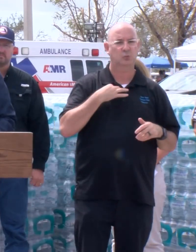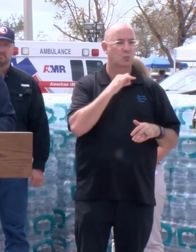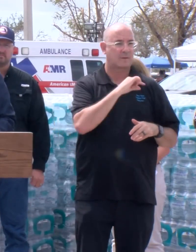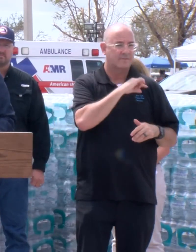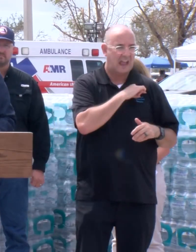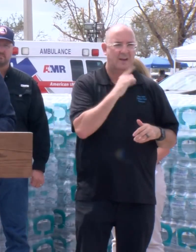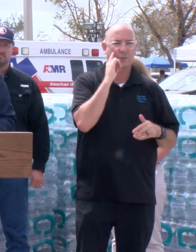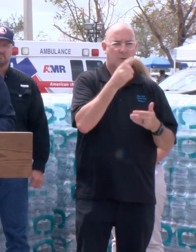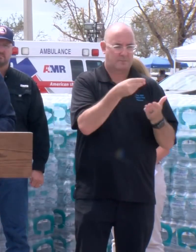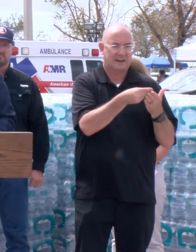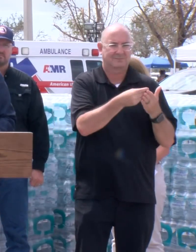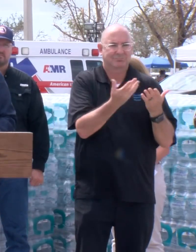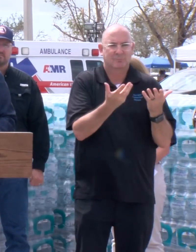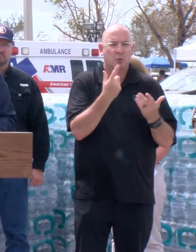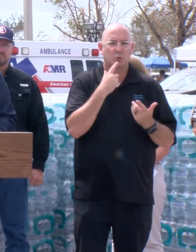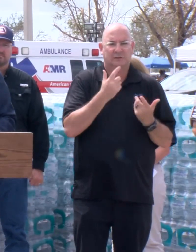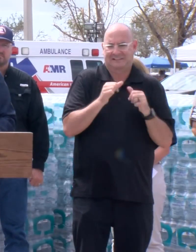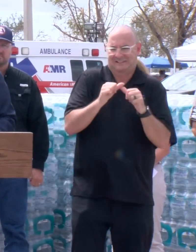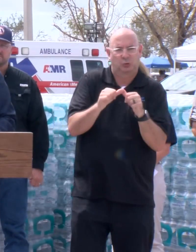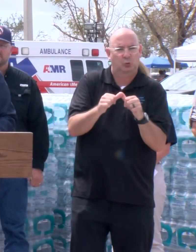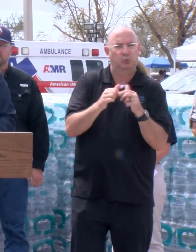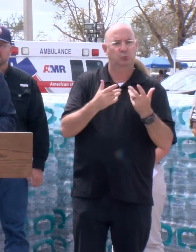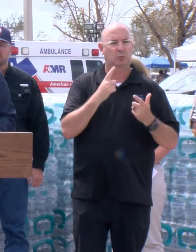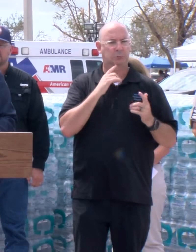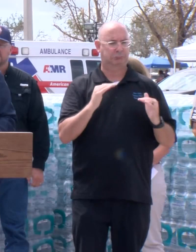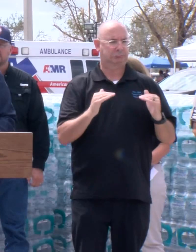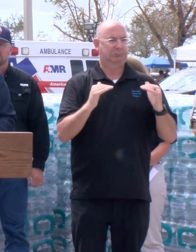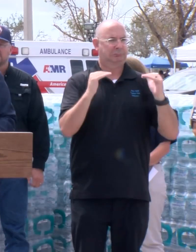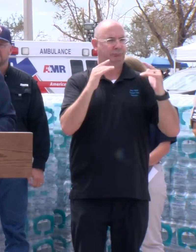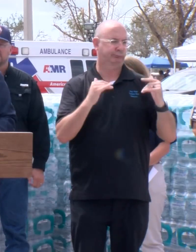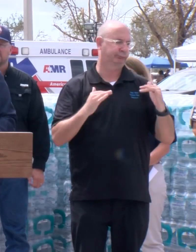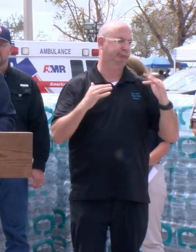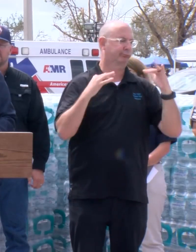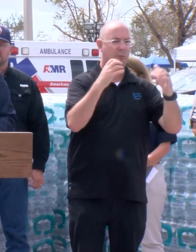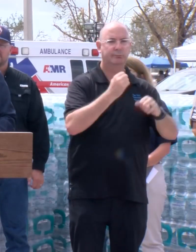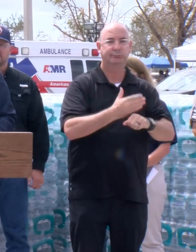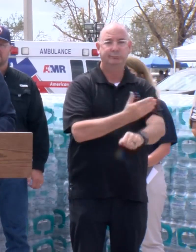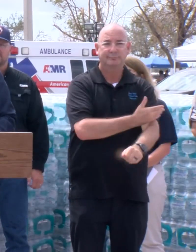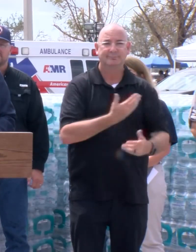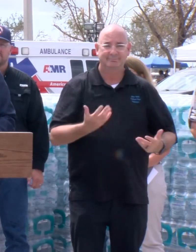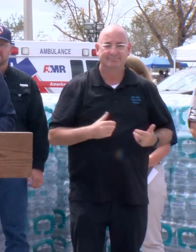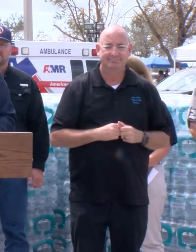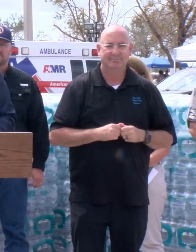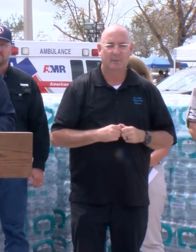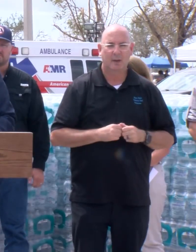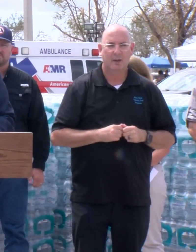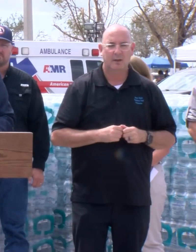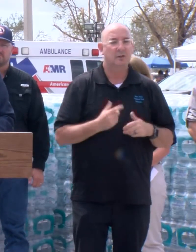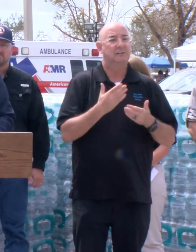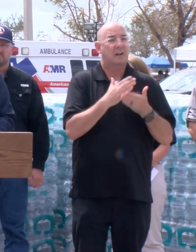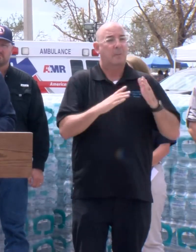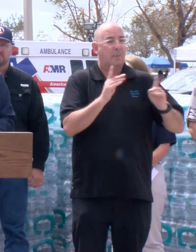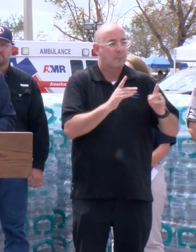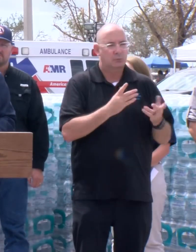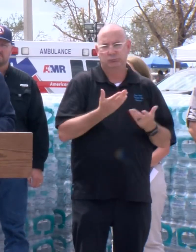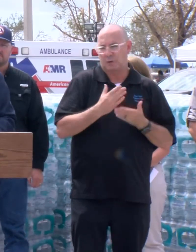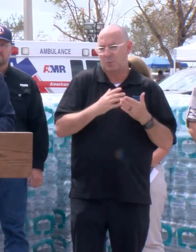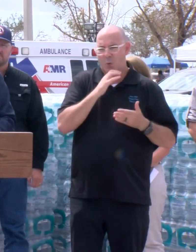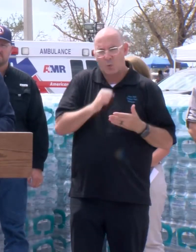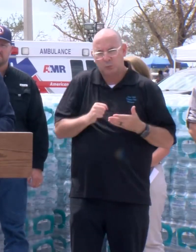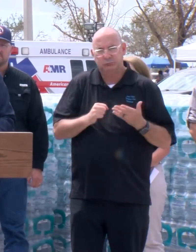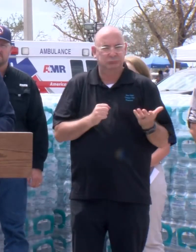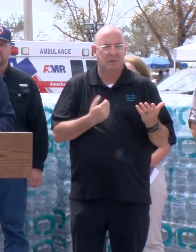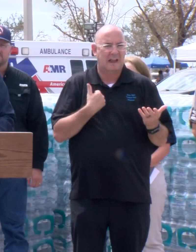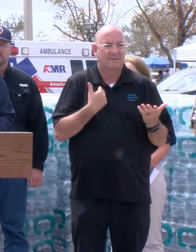the progress. We know there's a lot of people. And if you think about it, you know, some folks, some of the elderly, you have a tree, a big tree in your